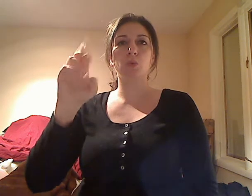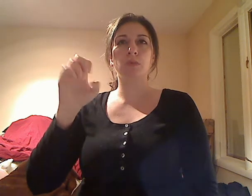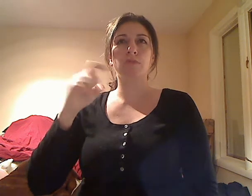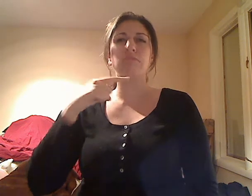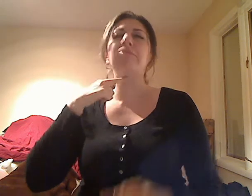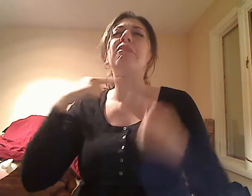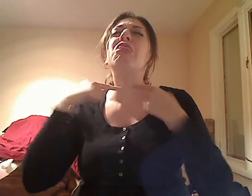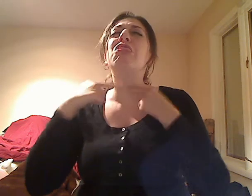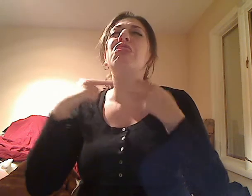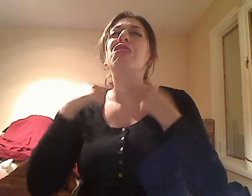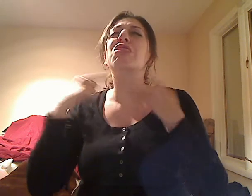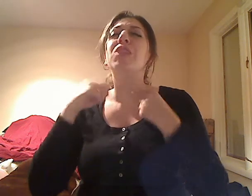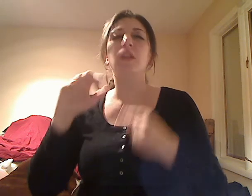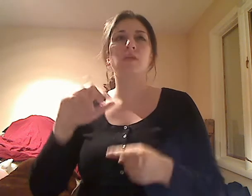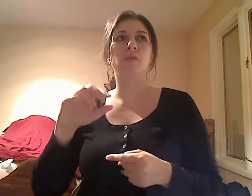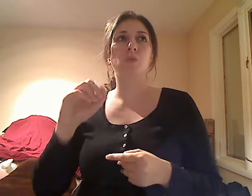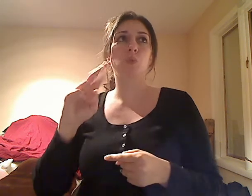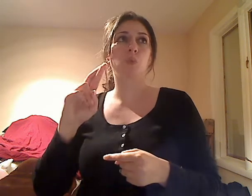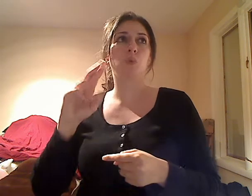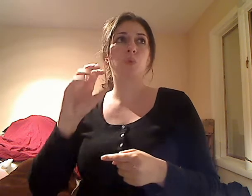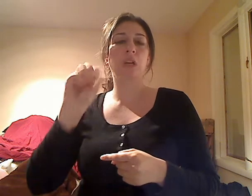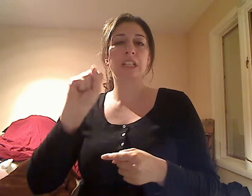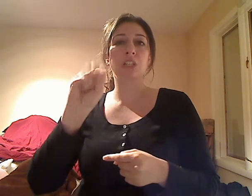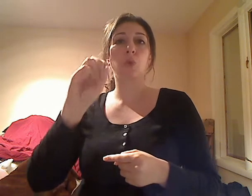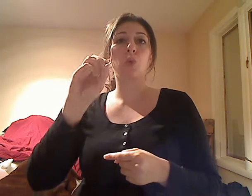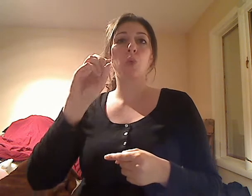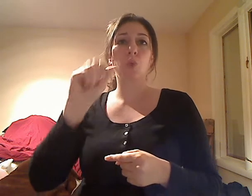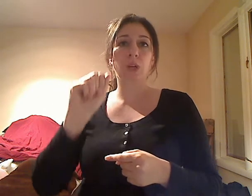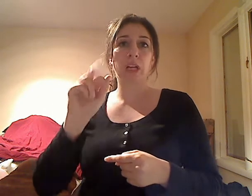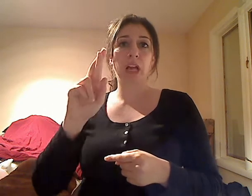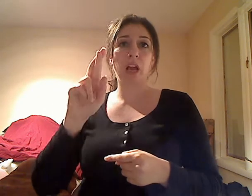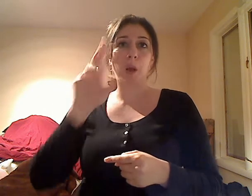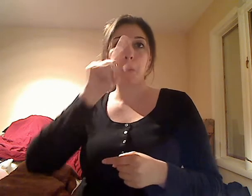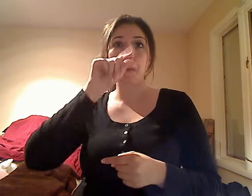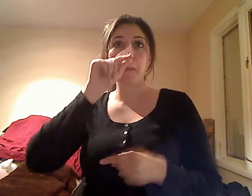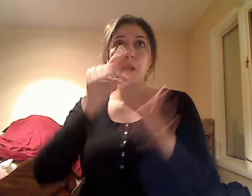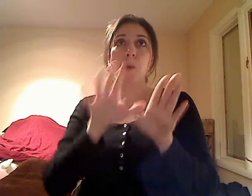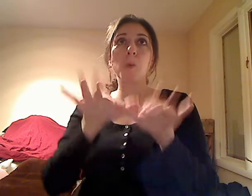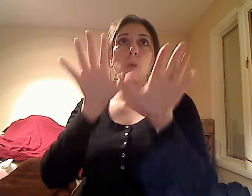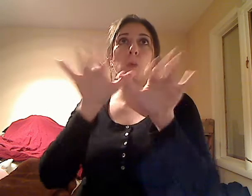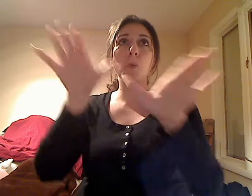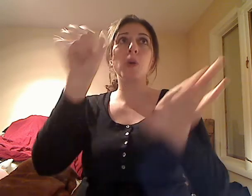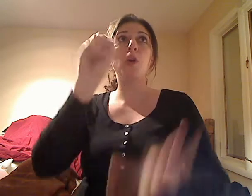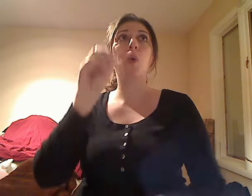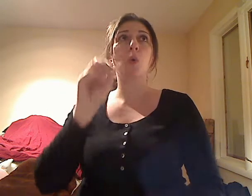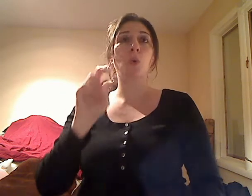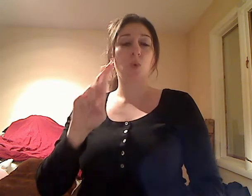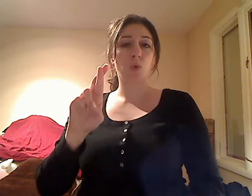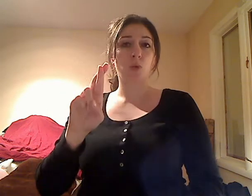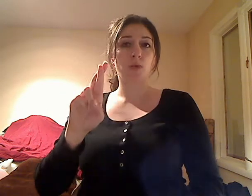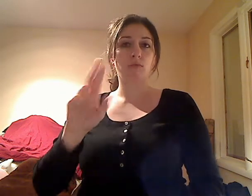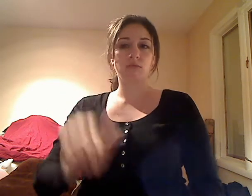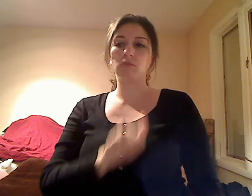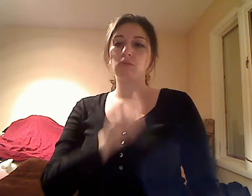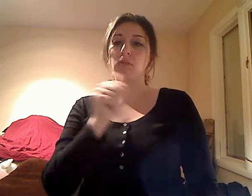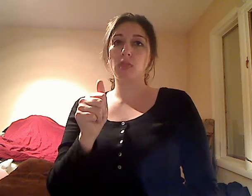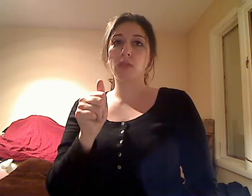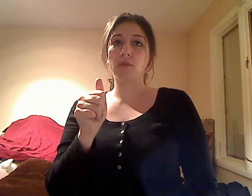One. Like the number 1, or he won a game. Colonel. Colonel, right, that's your list word. Which one? What are the